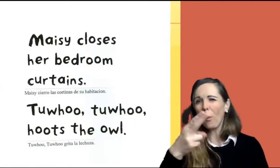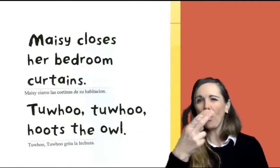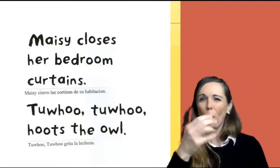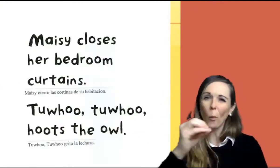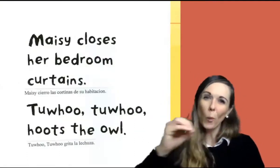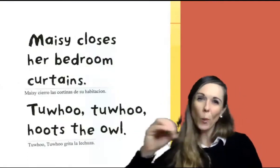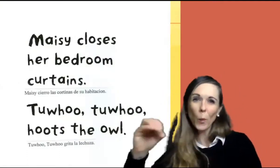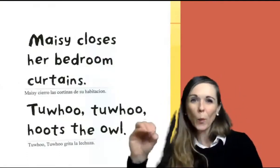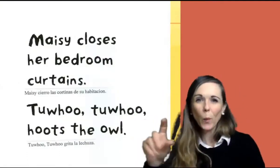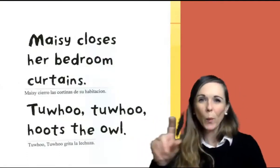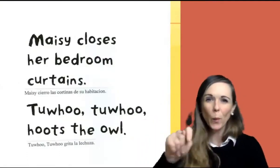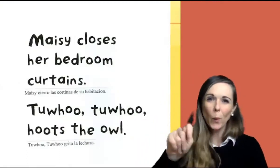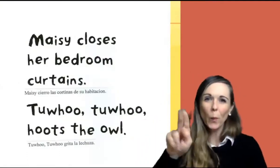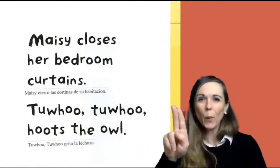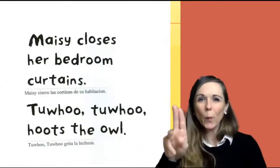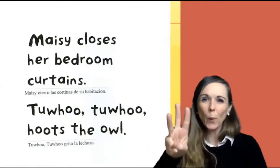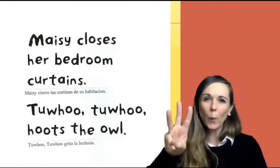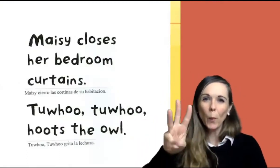to-hoo,